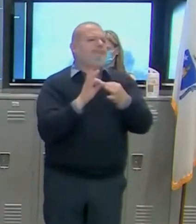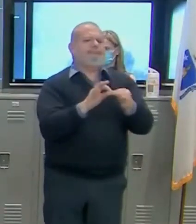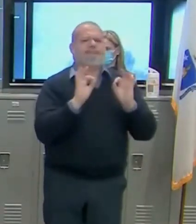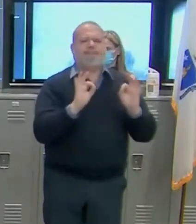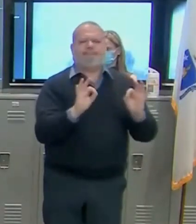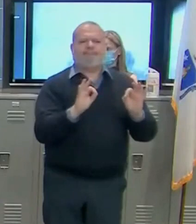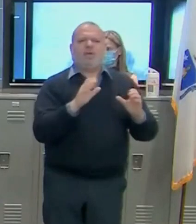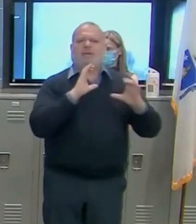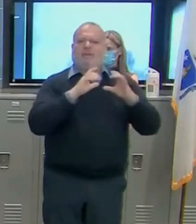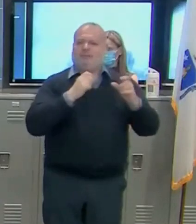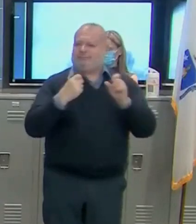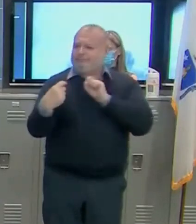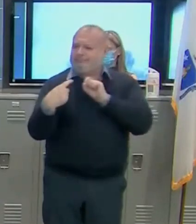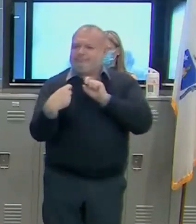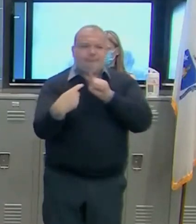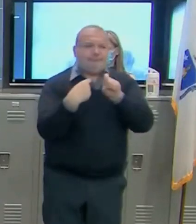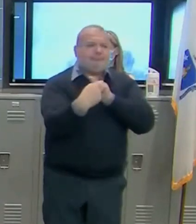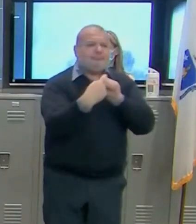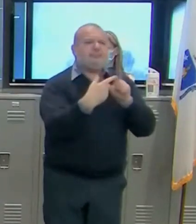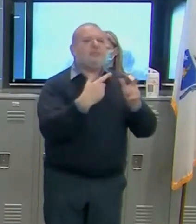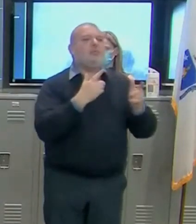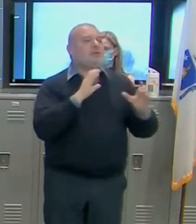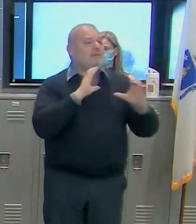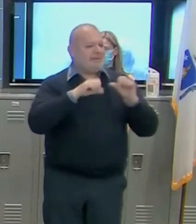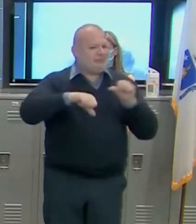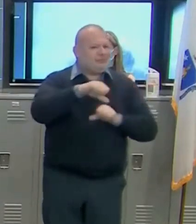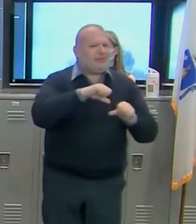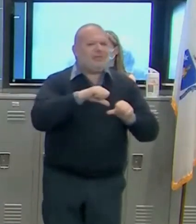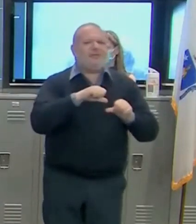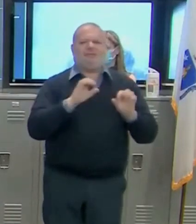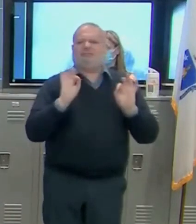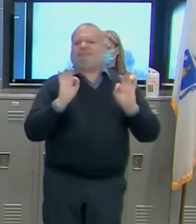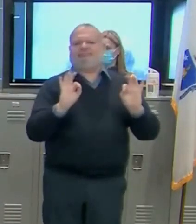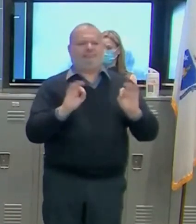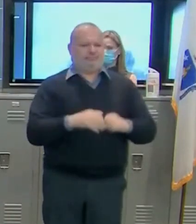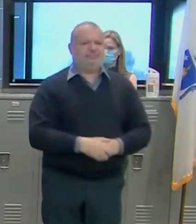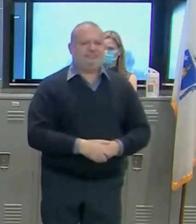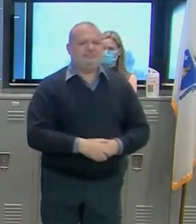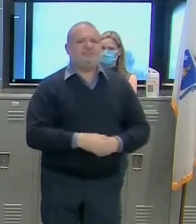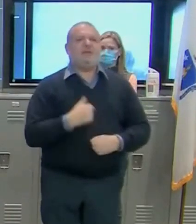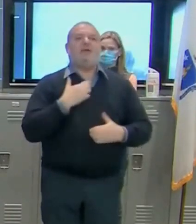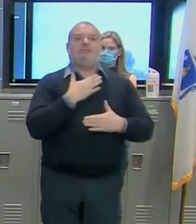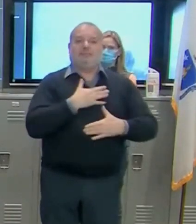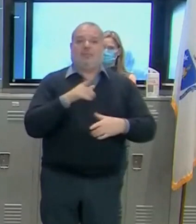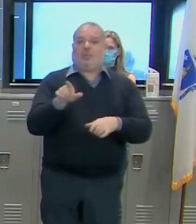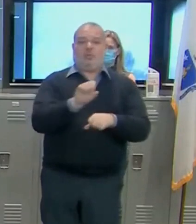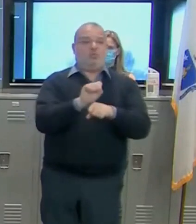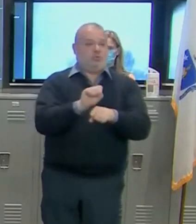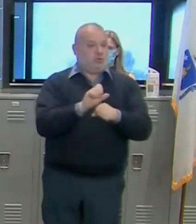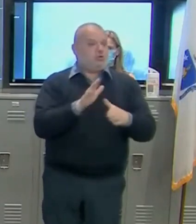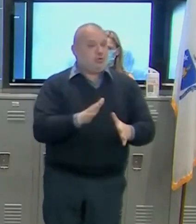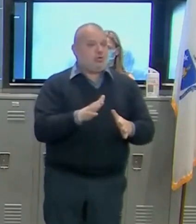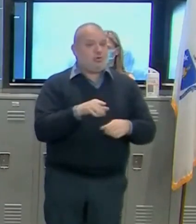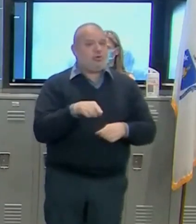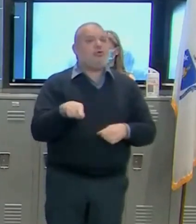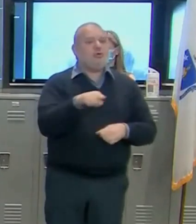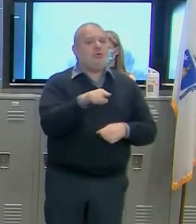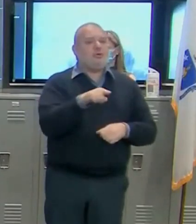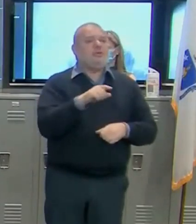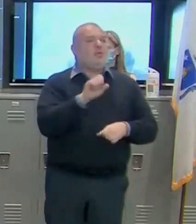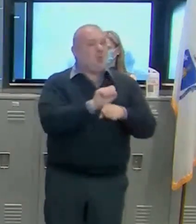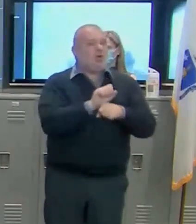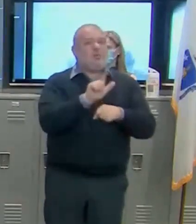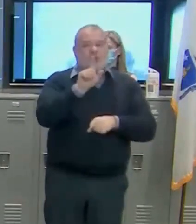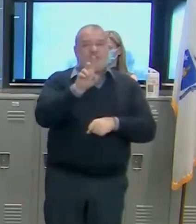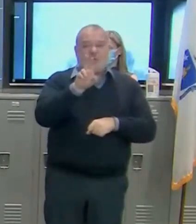us so that we can be supportive to them. We're also appreciative of the work crews who are working 24/7. This is a lot of snow to